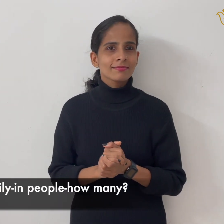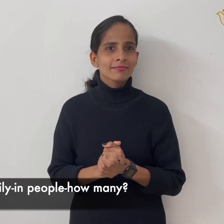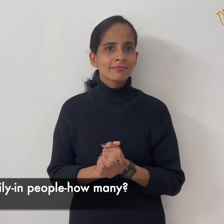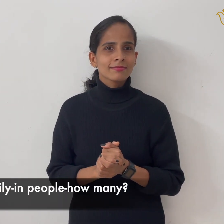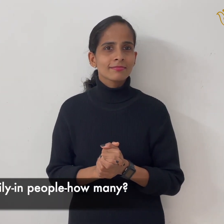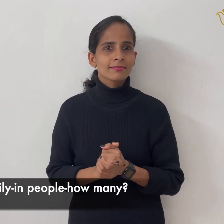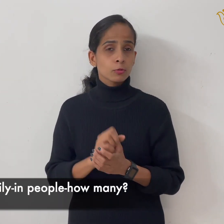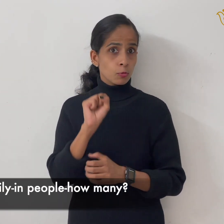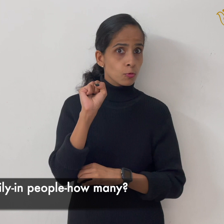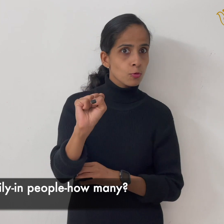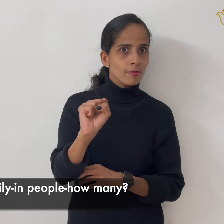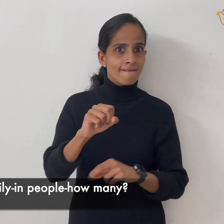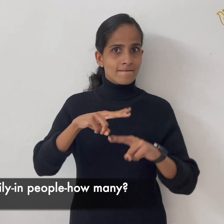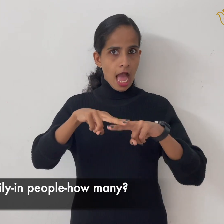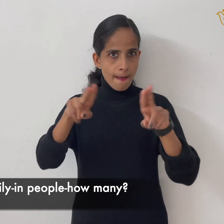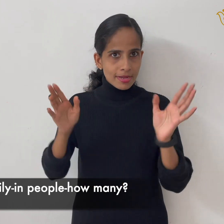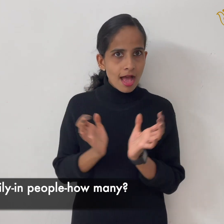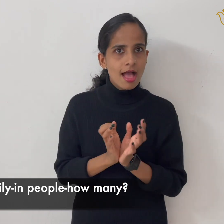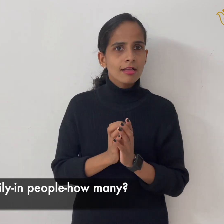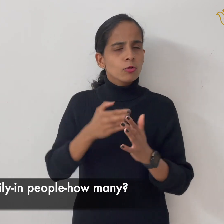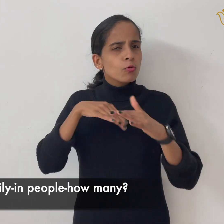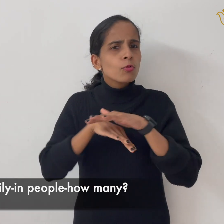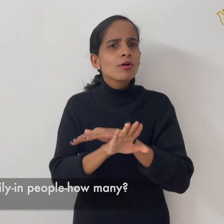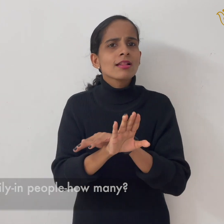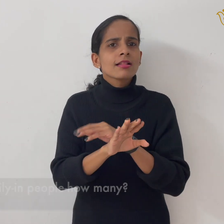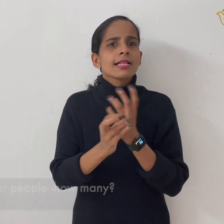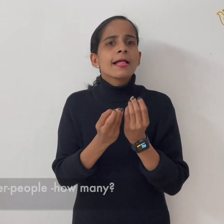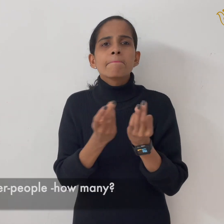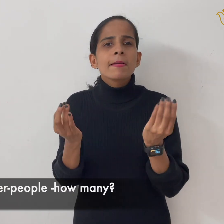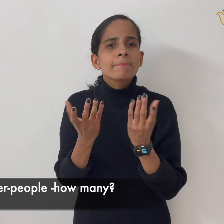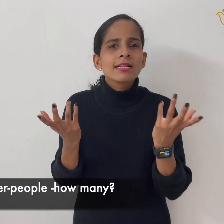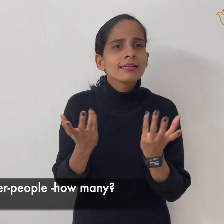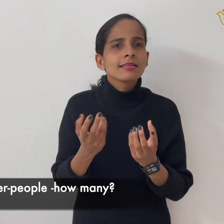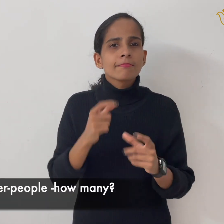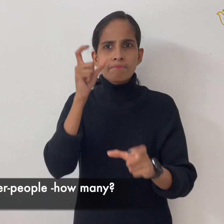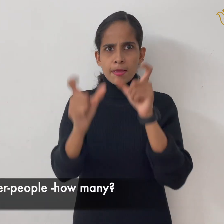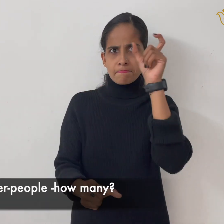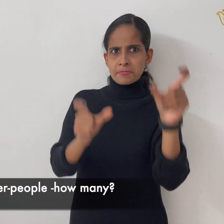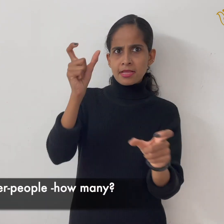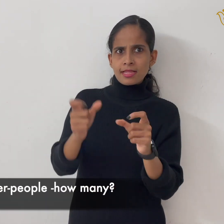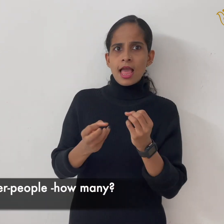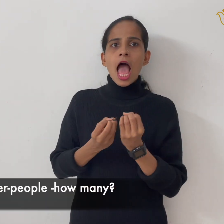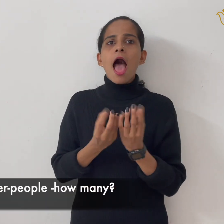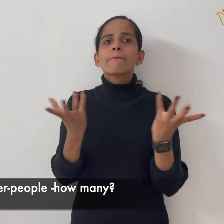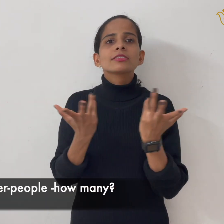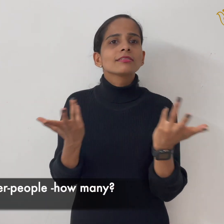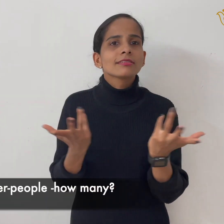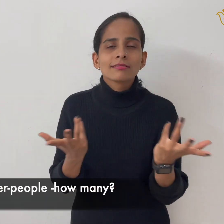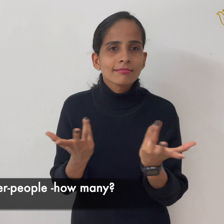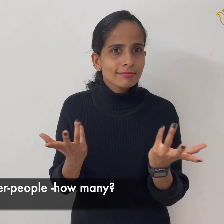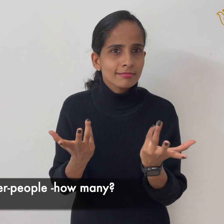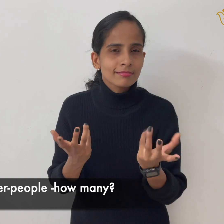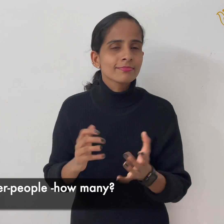people, how many? Your family, in number, people, how